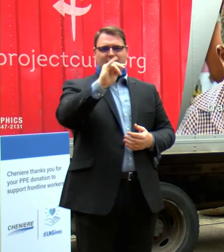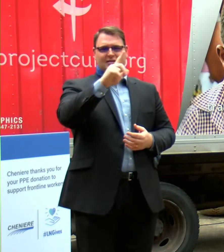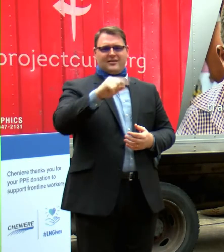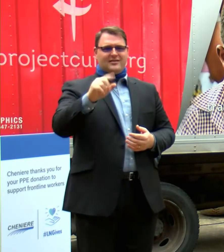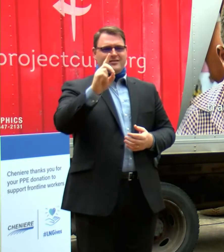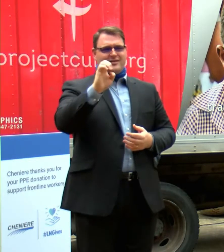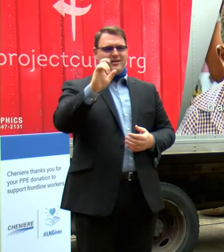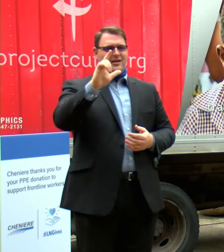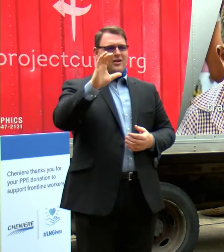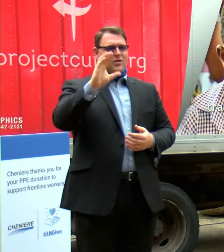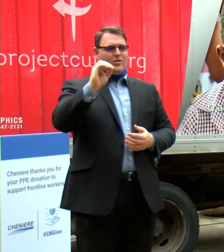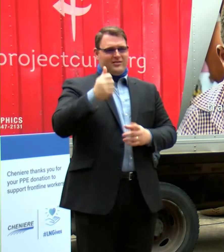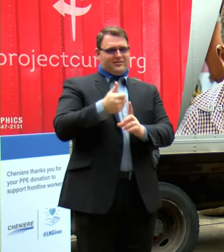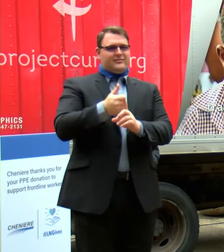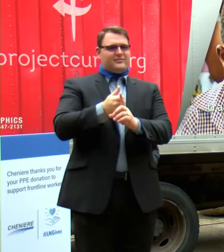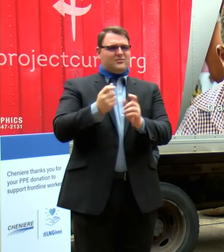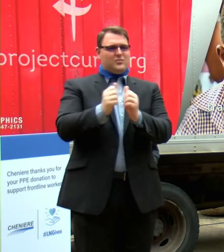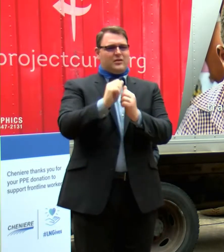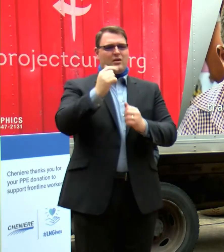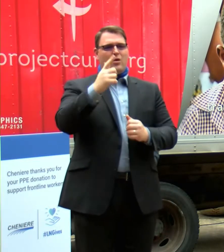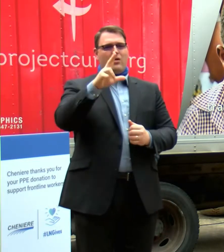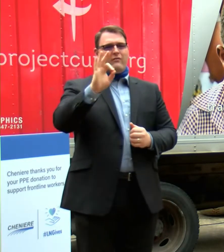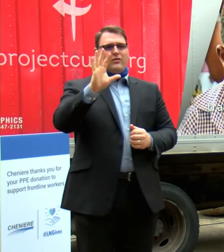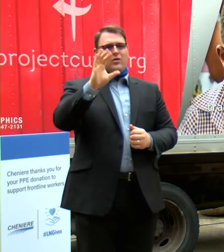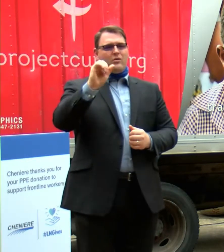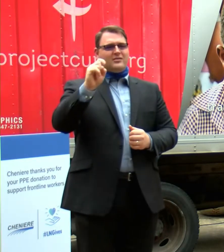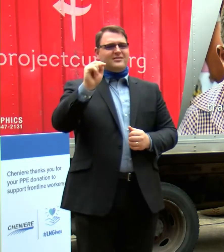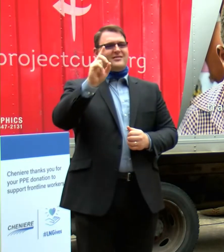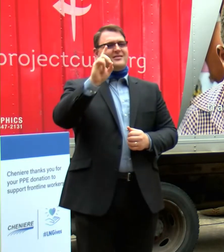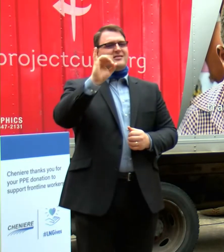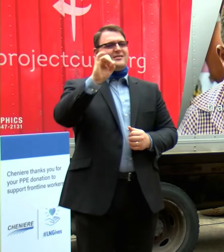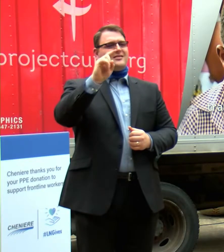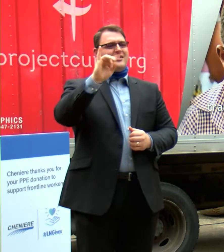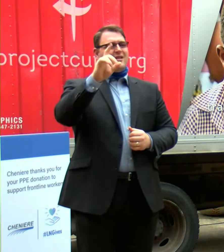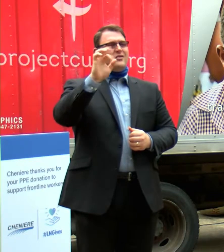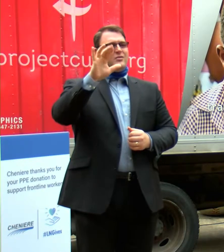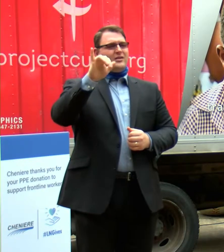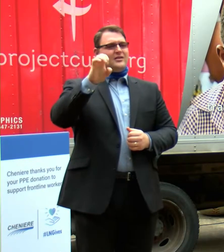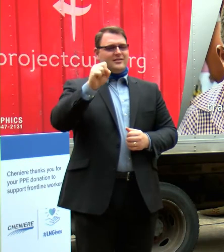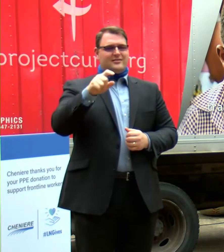brought a pallet, 576 bottles of hand sanitizer.